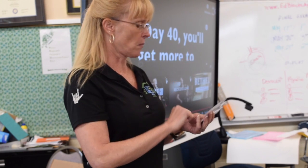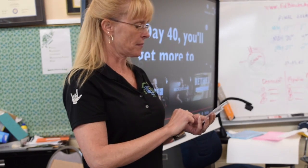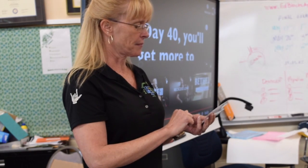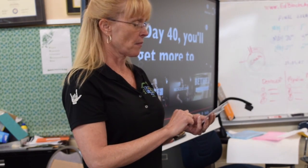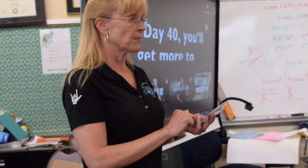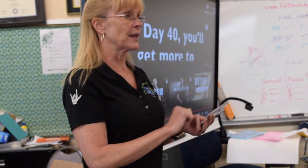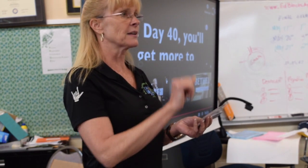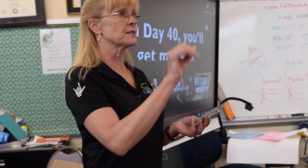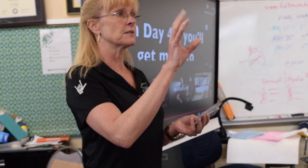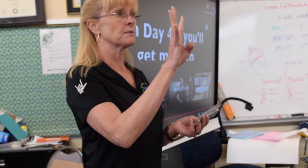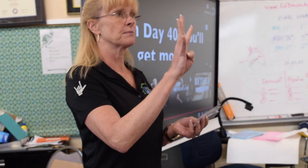Next.